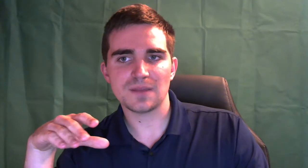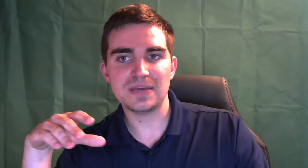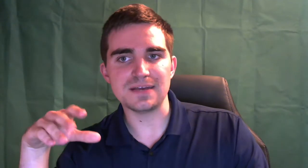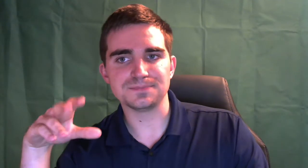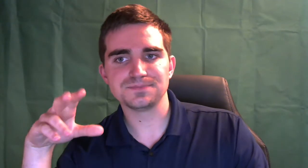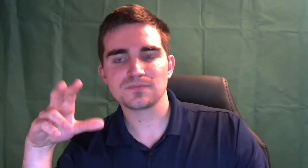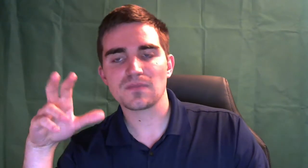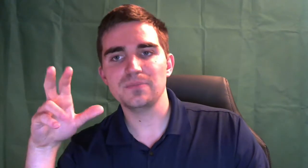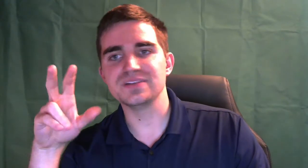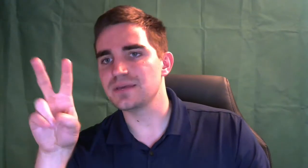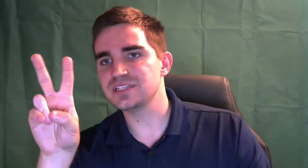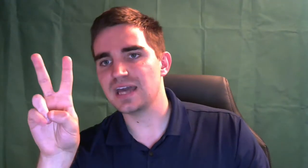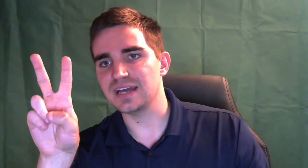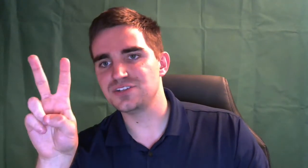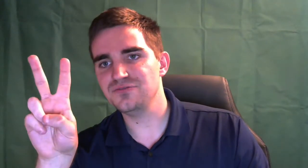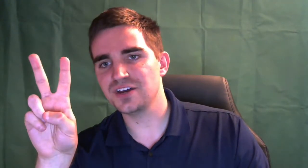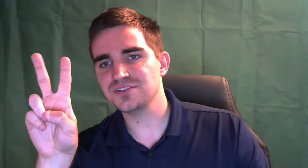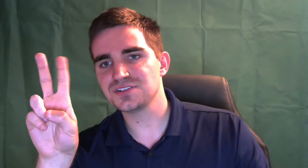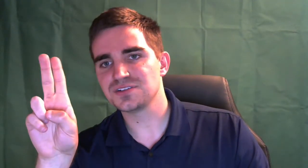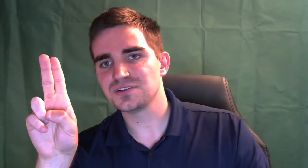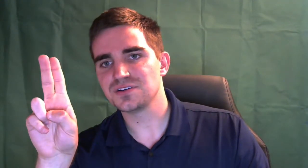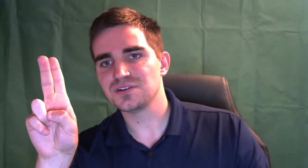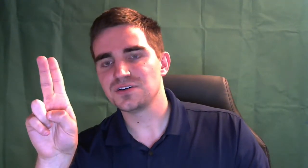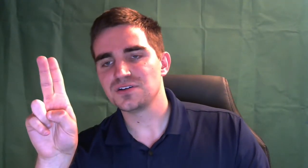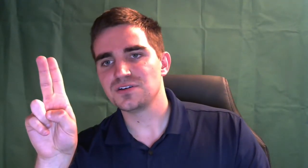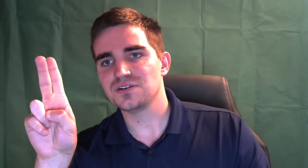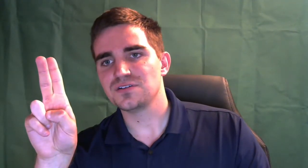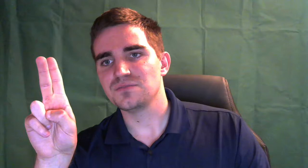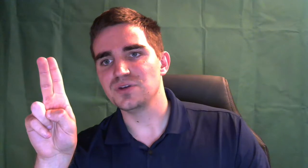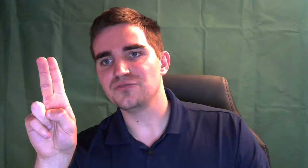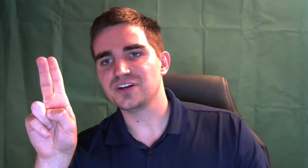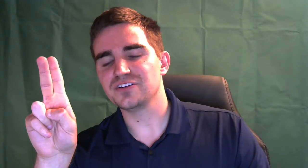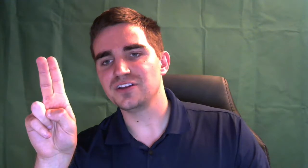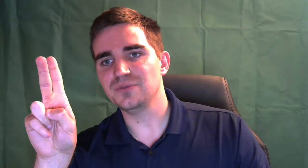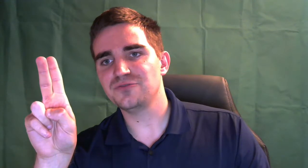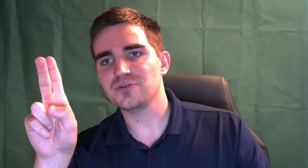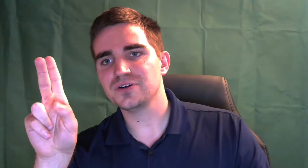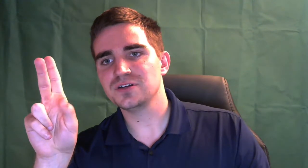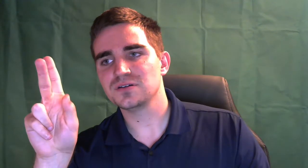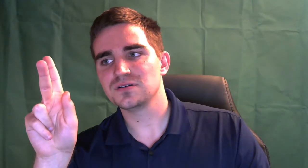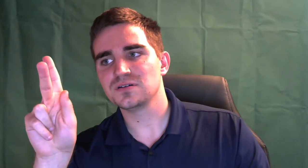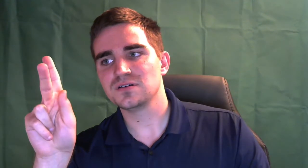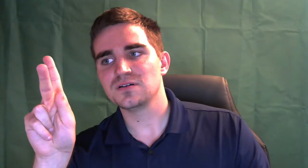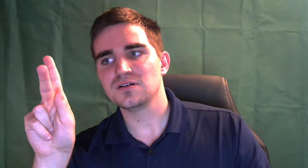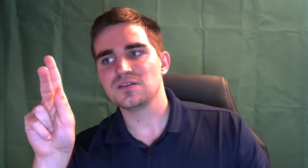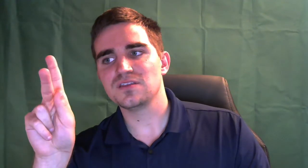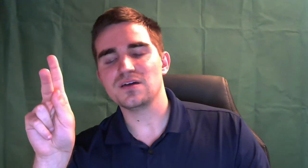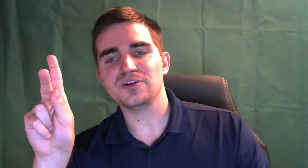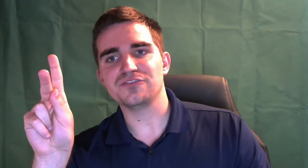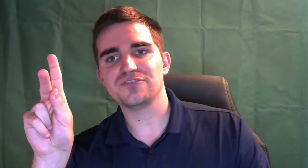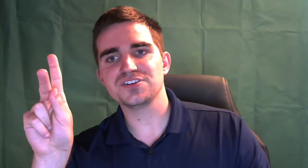P. P is same as K. 2 fingers, middle finger a little bit forward, thumb on your first